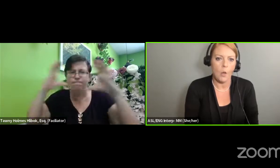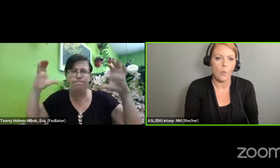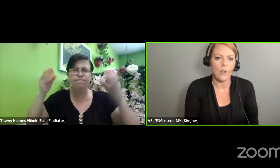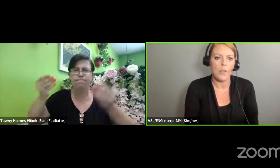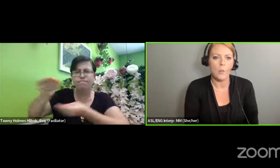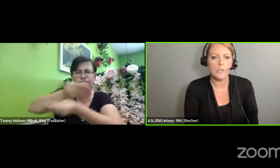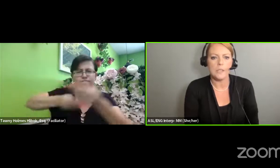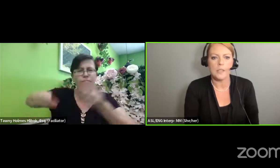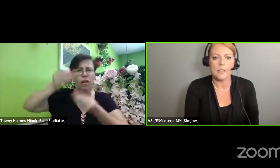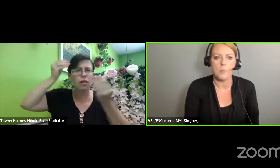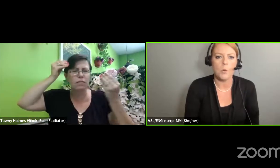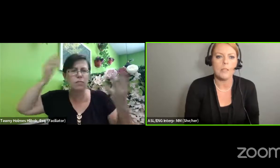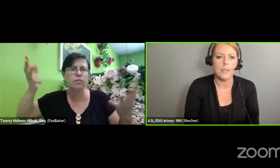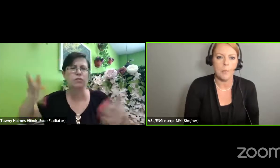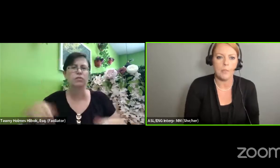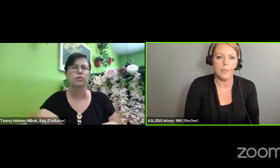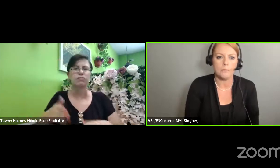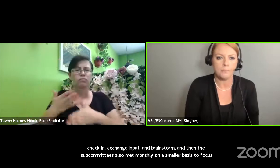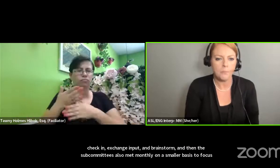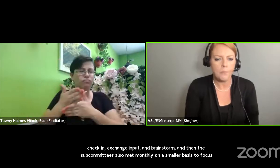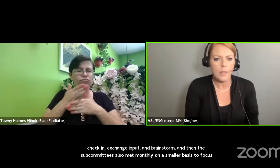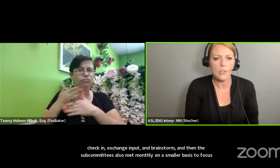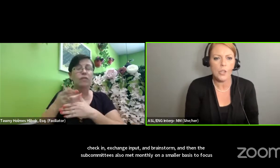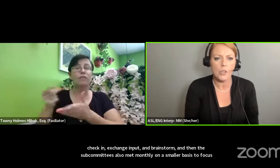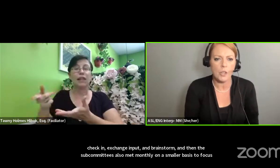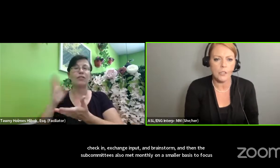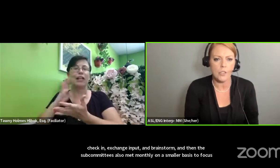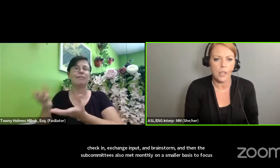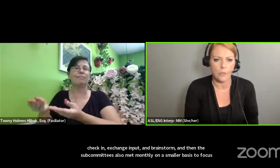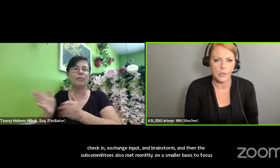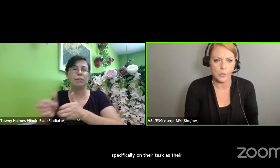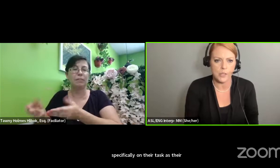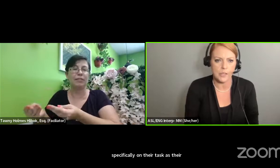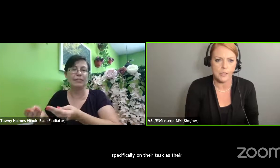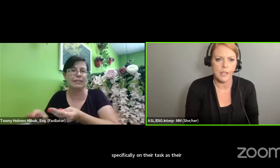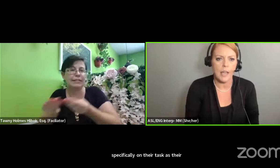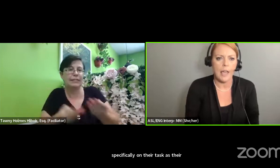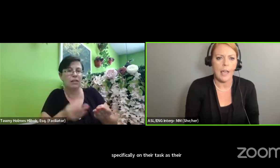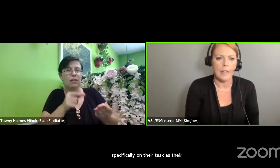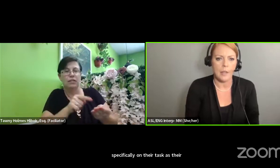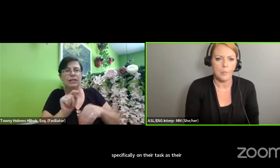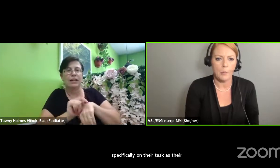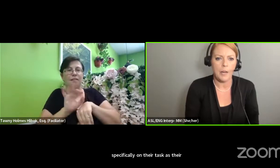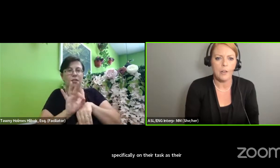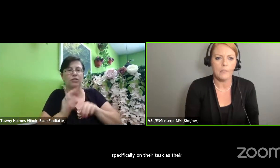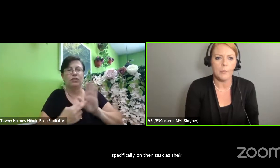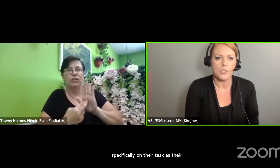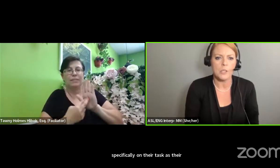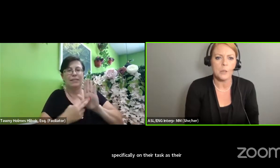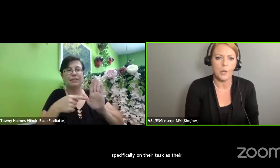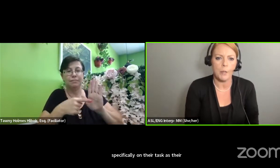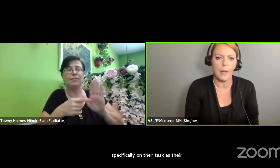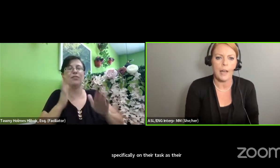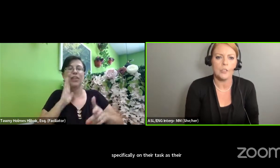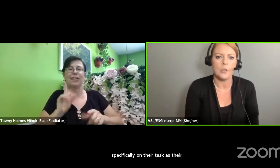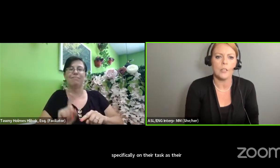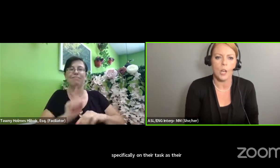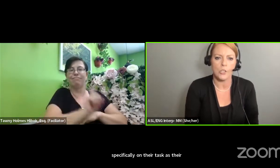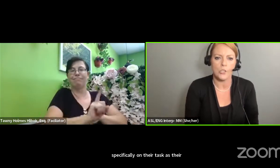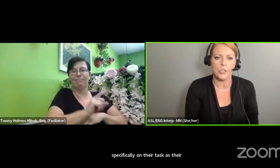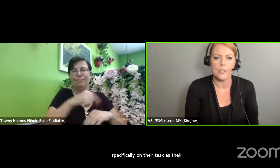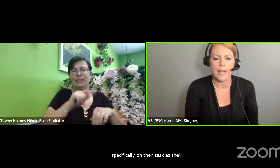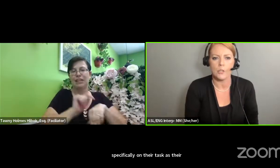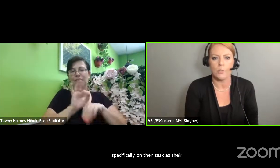subcommittee, where they would discuss more in depth, share knowledge and resources, and then prepare information to bring back to